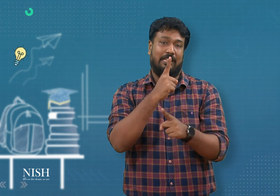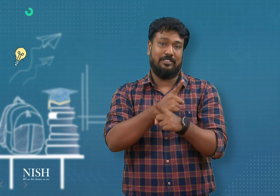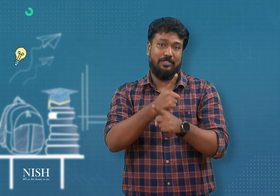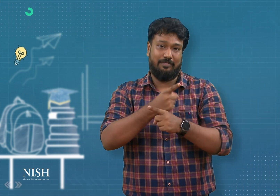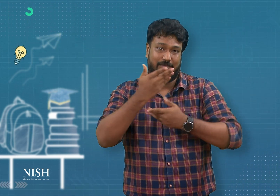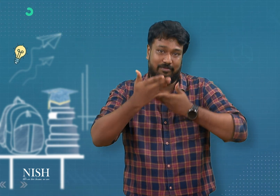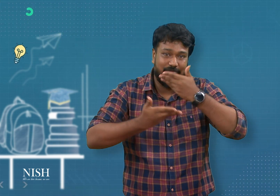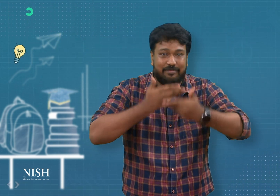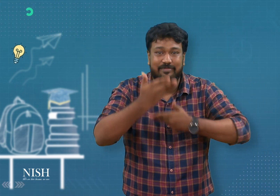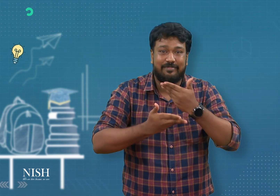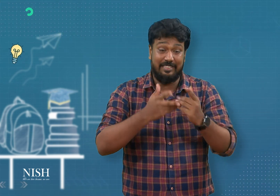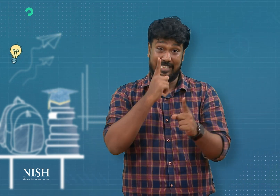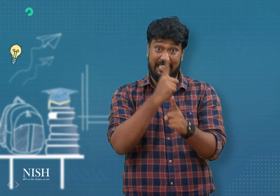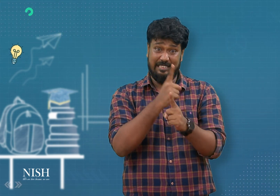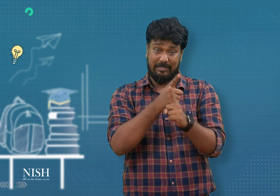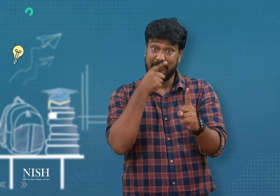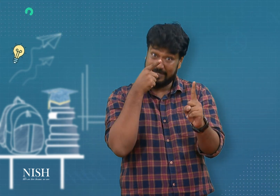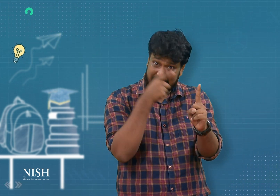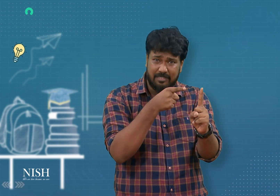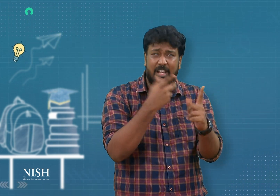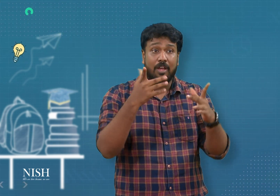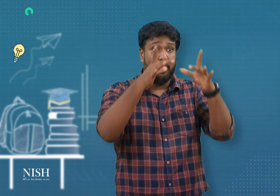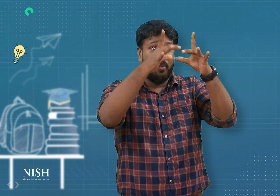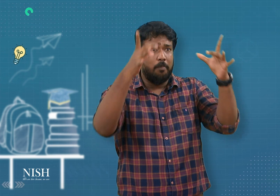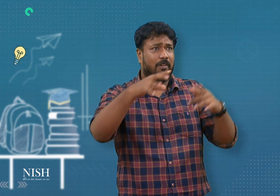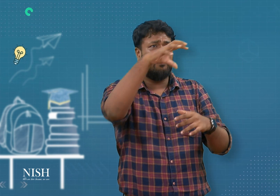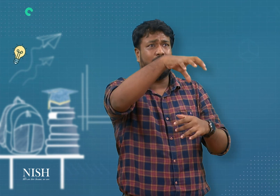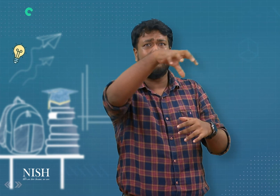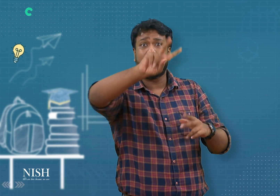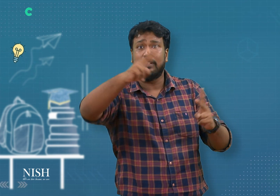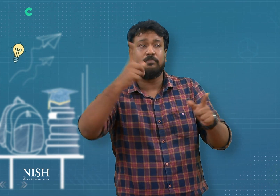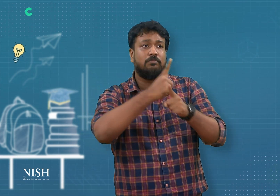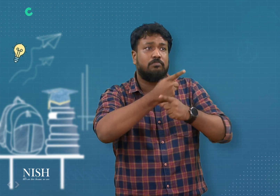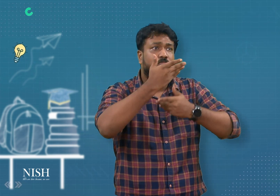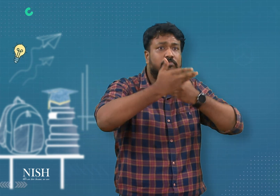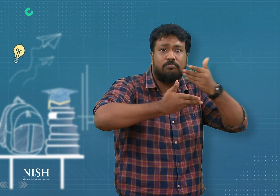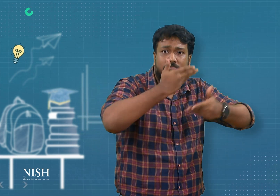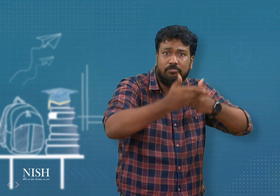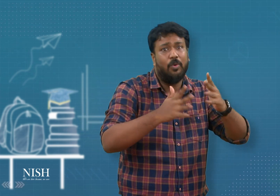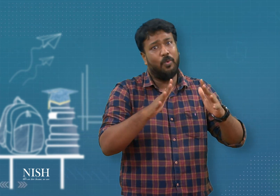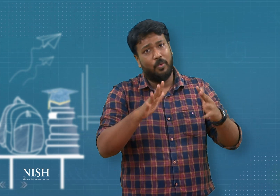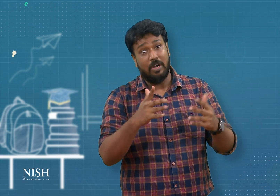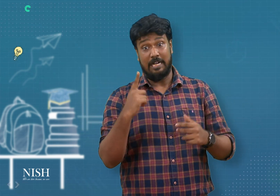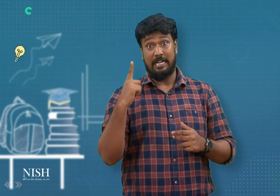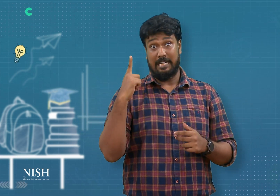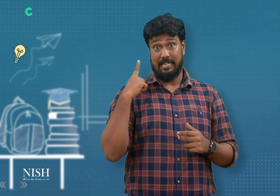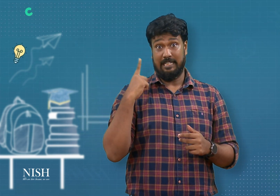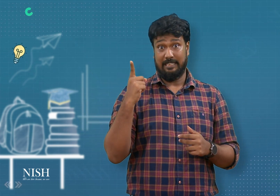in various institutions and provide leadership in the sign language teaching field. This is a diploma